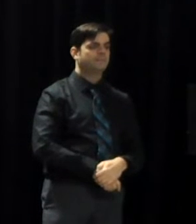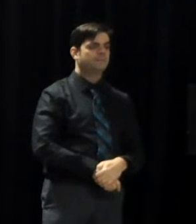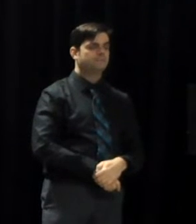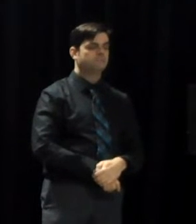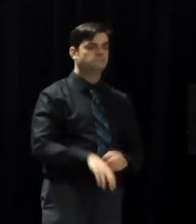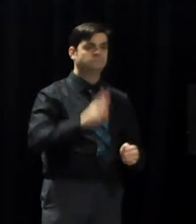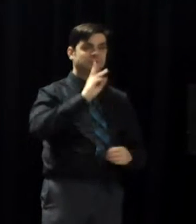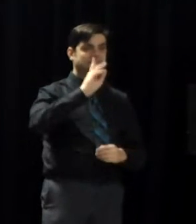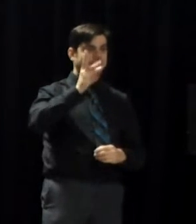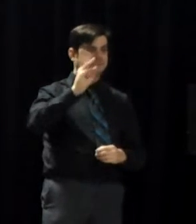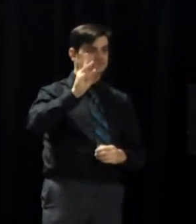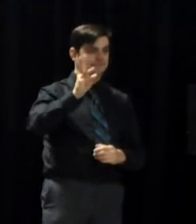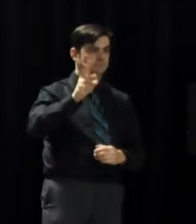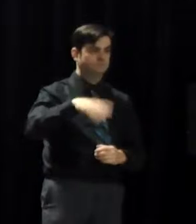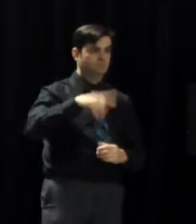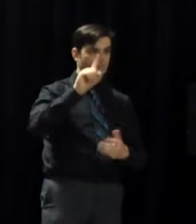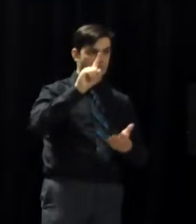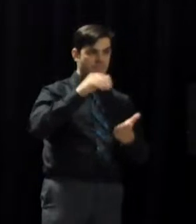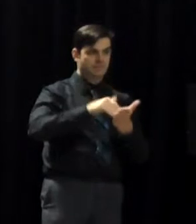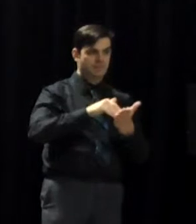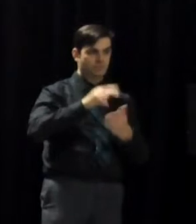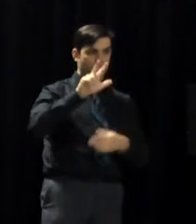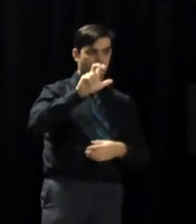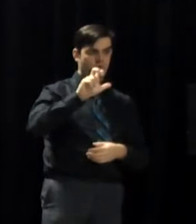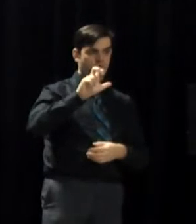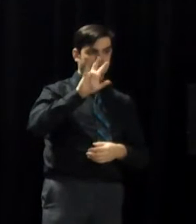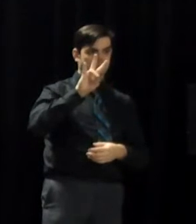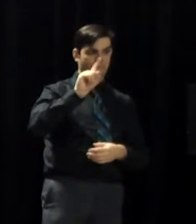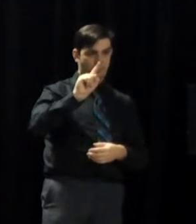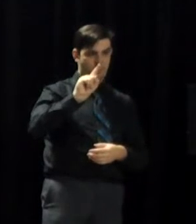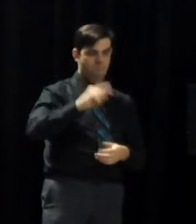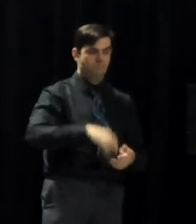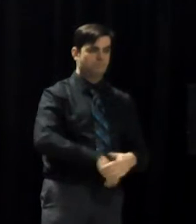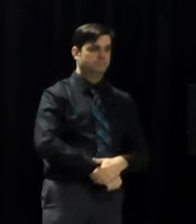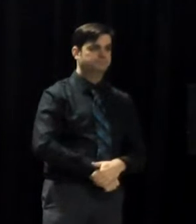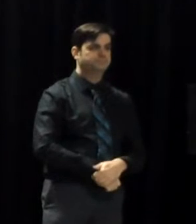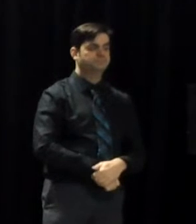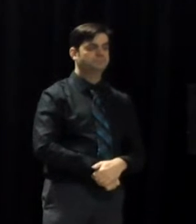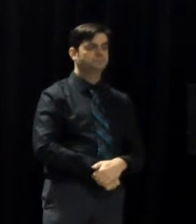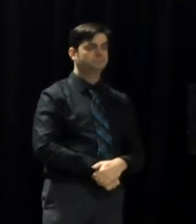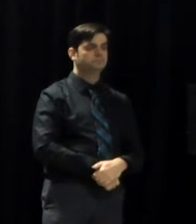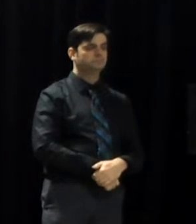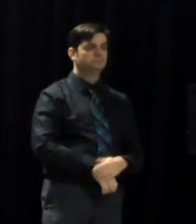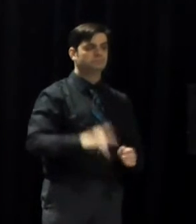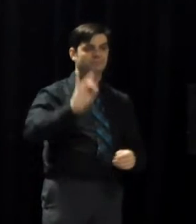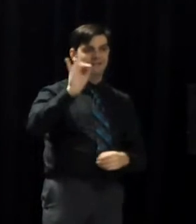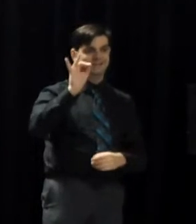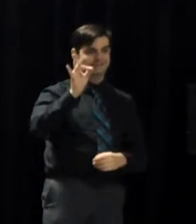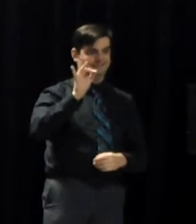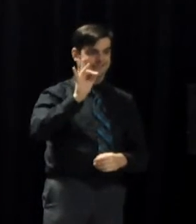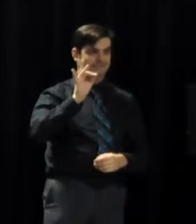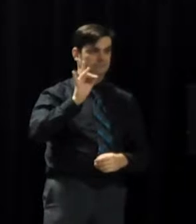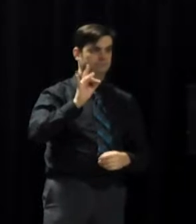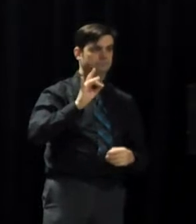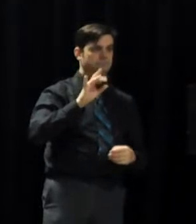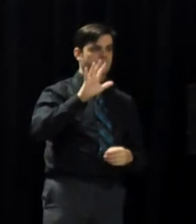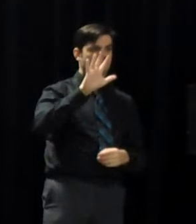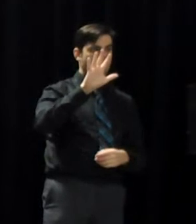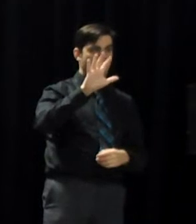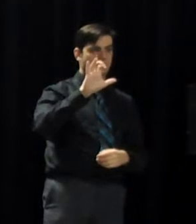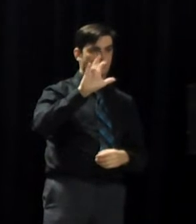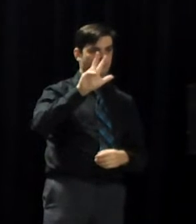Your 60s, 1,371. Your 70s, 795. 80s, 535.